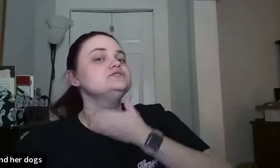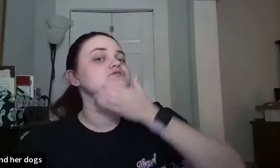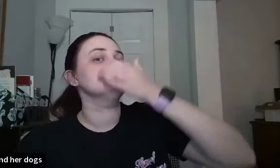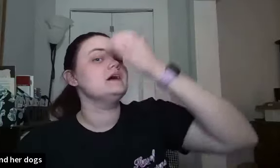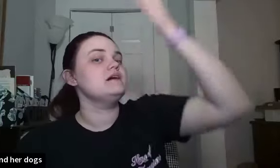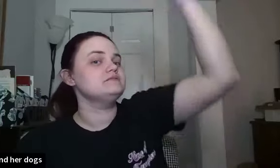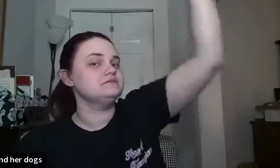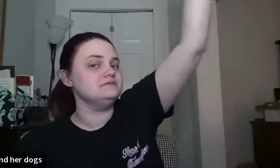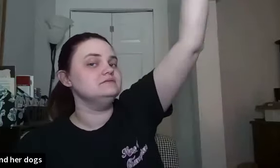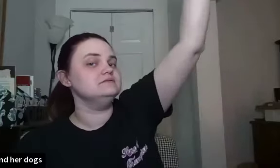giraffe,